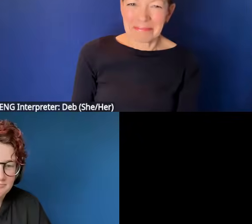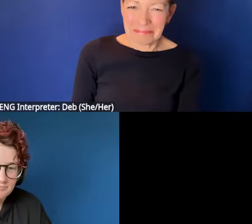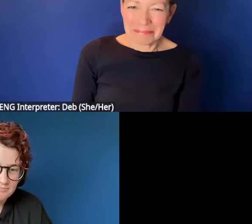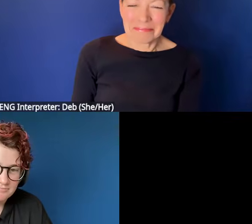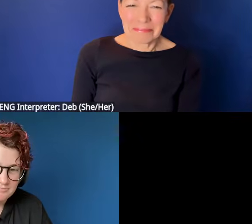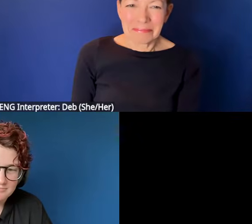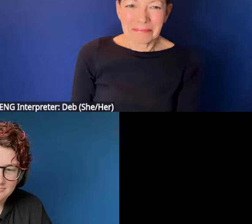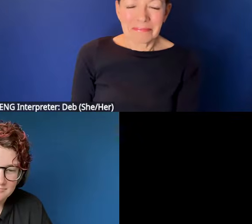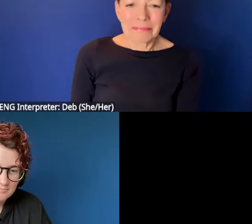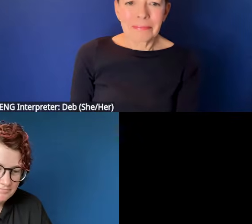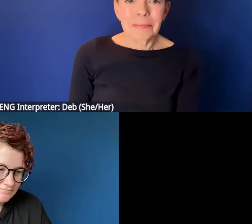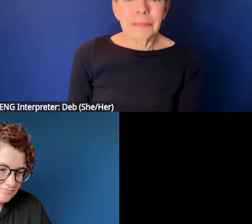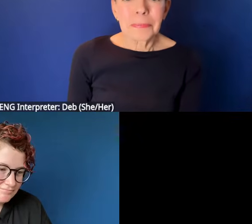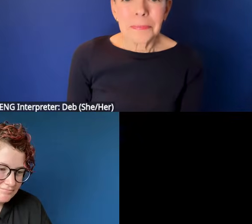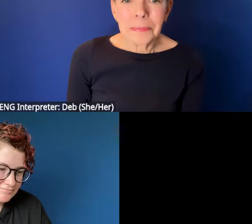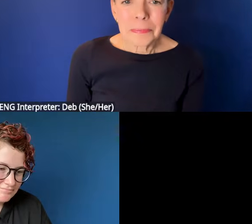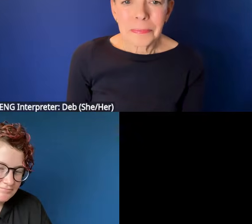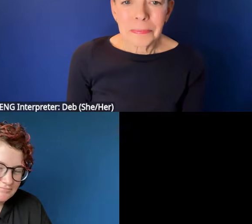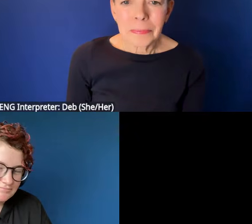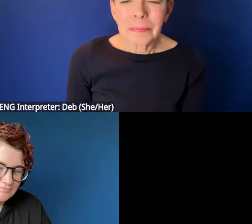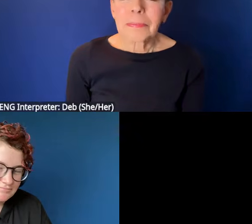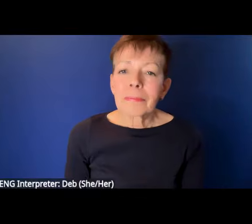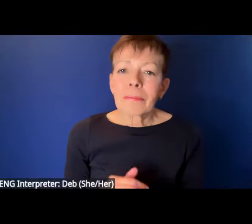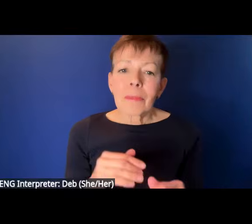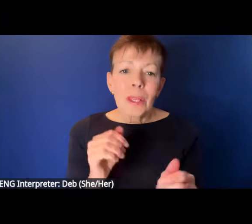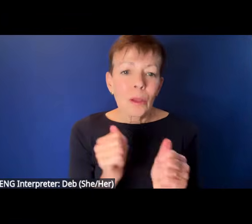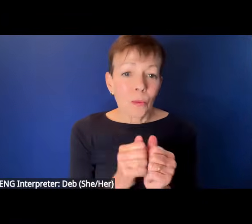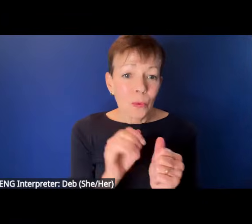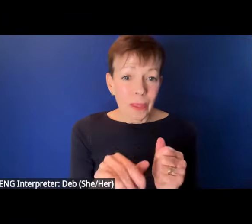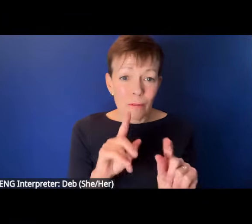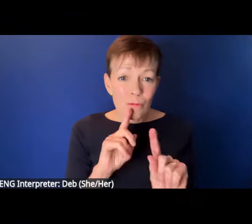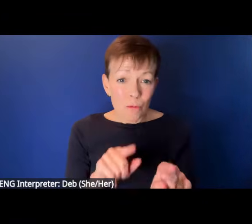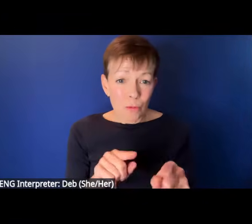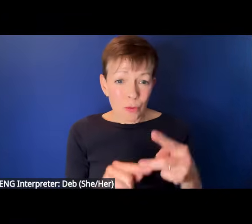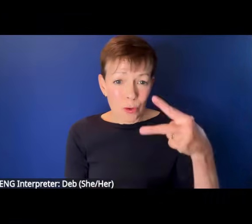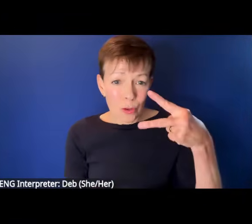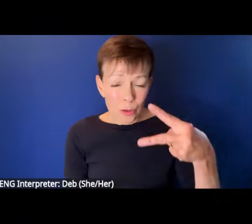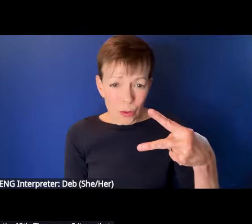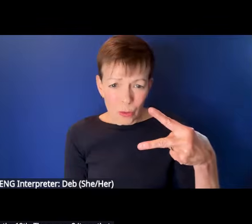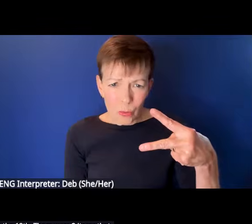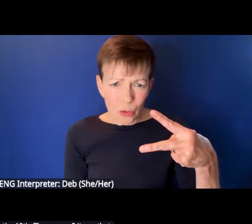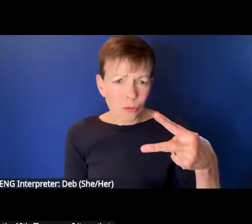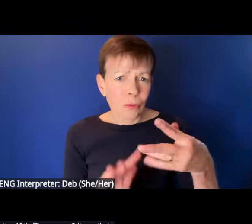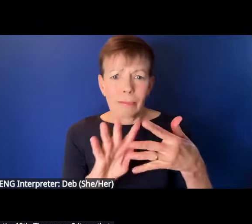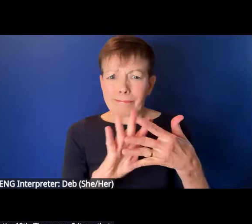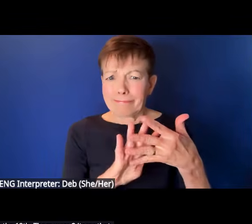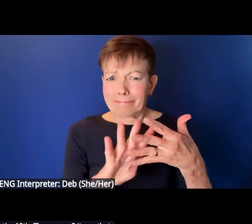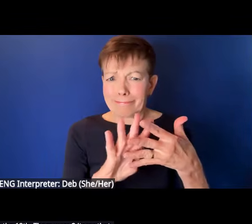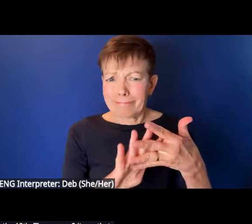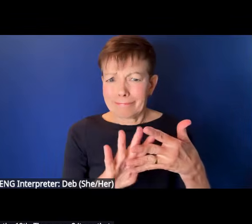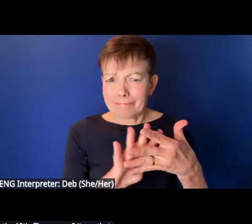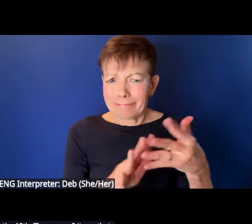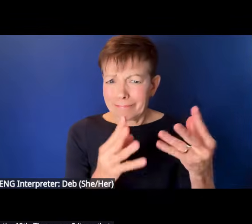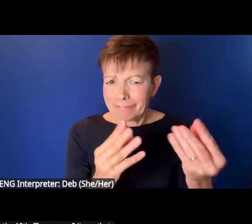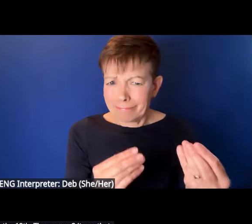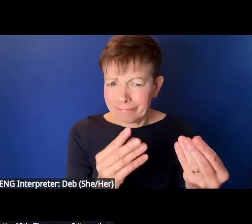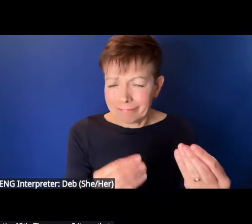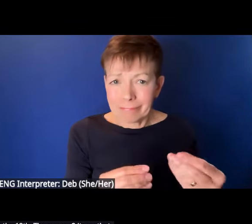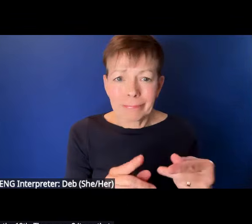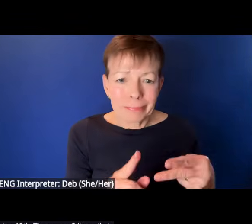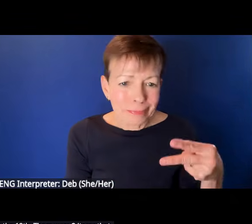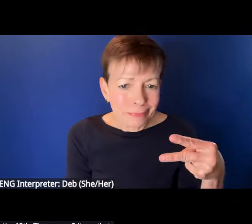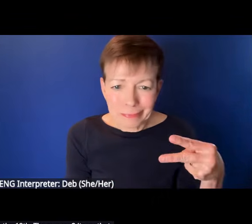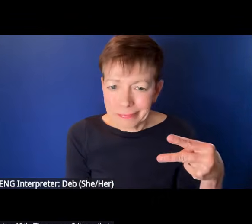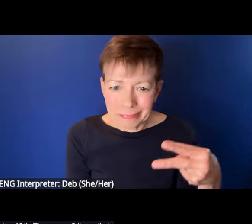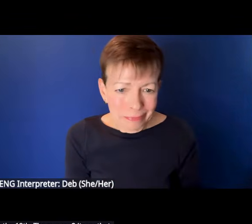6th. There were two items that have come forward with recommendations to the board. The first one